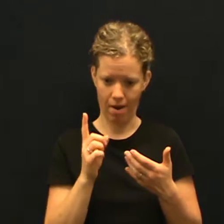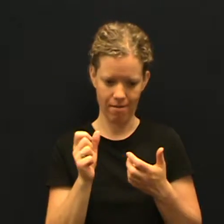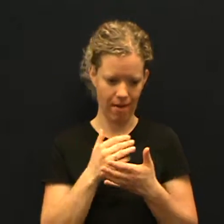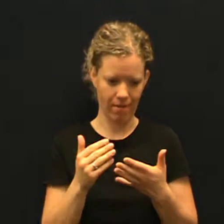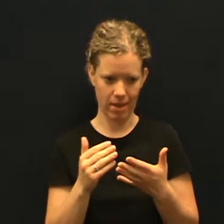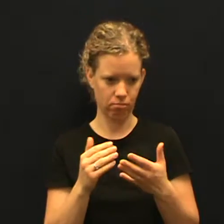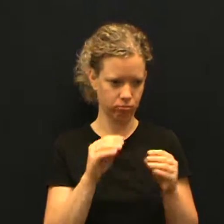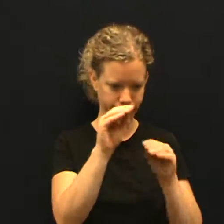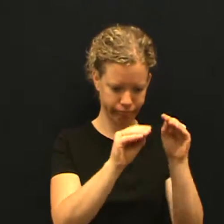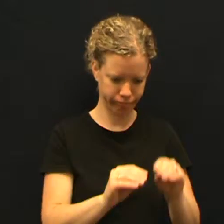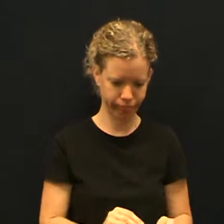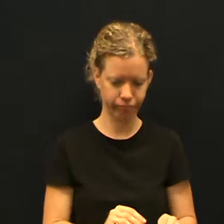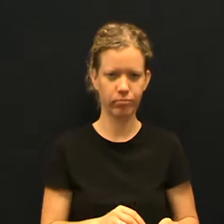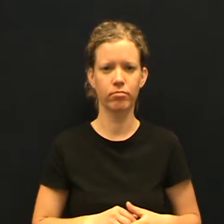statement of cash flows.